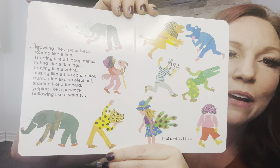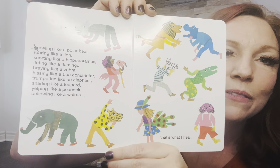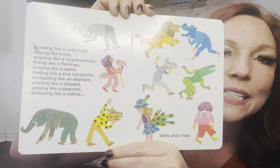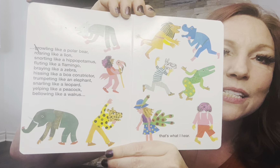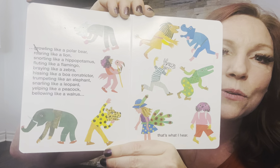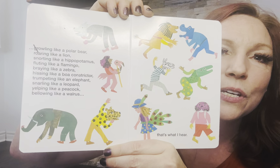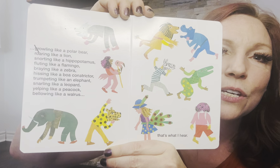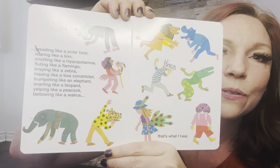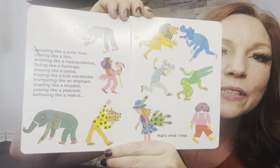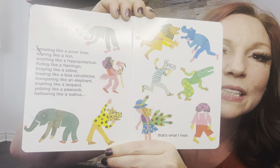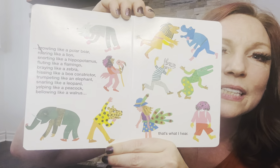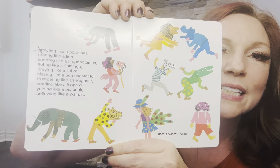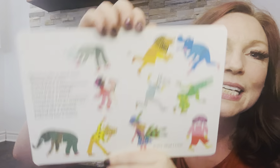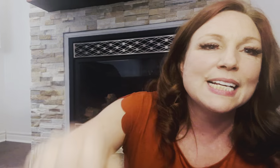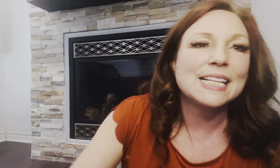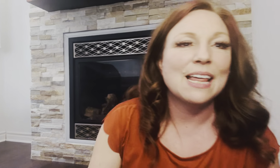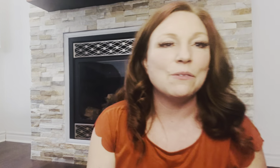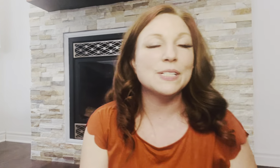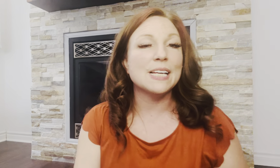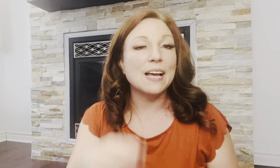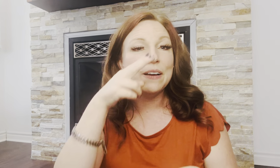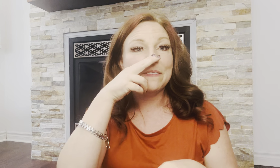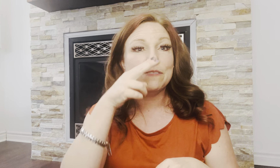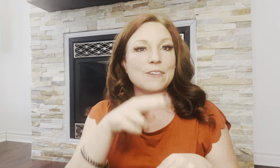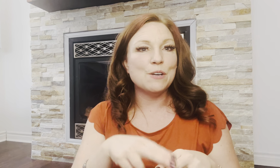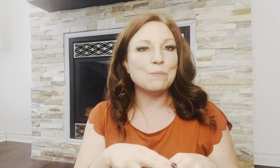was so cute. It was a fun book.